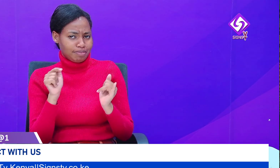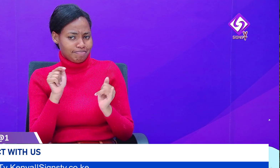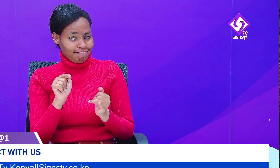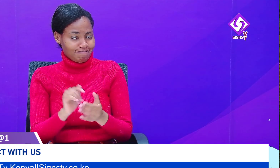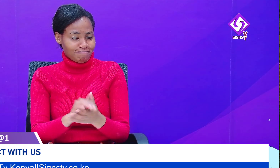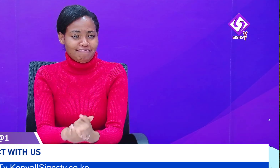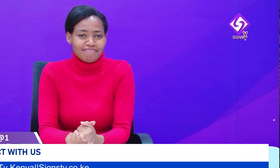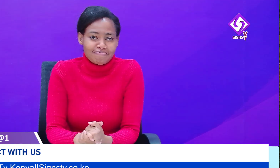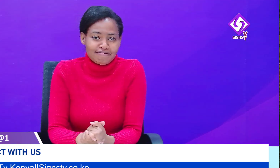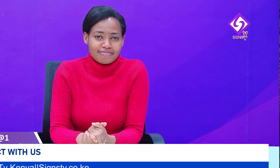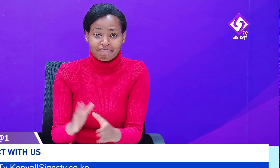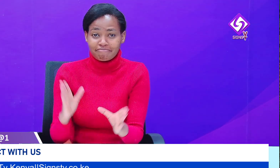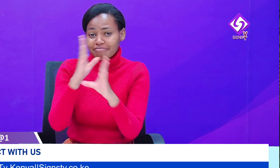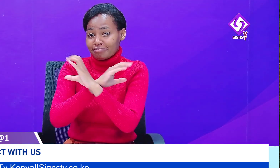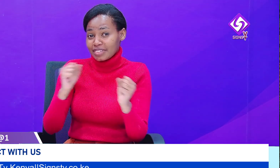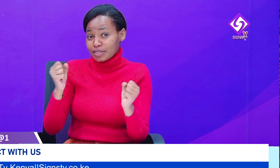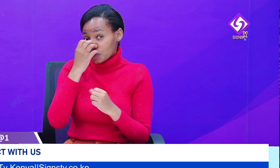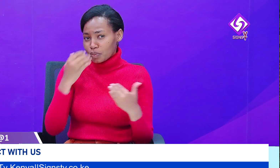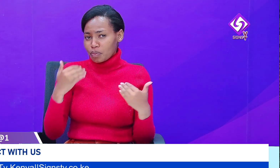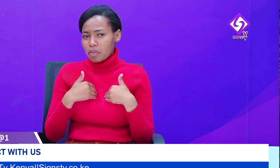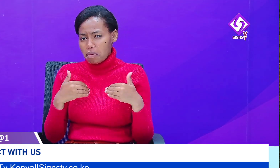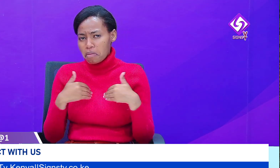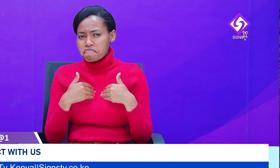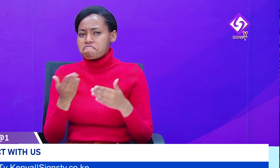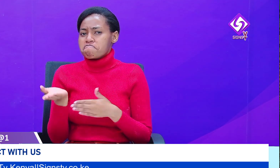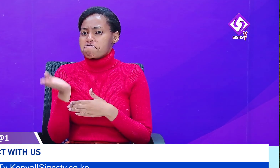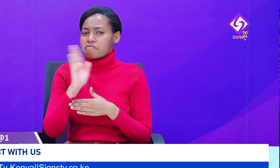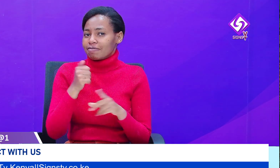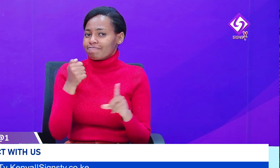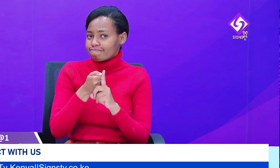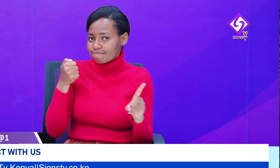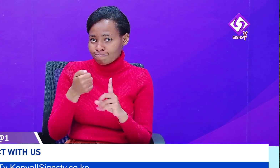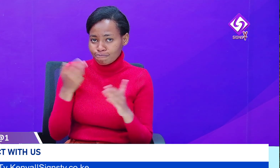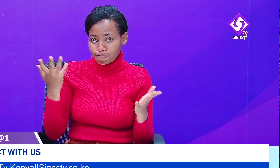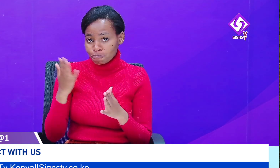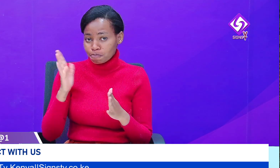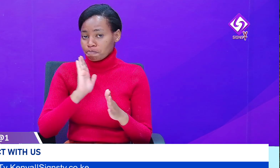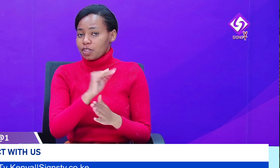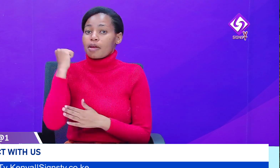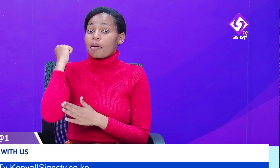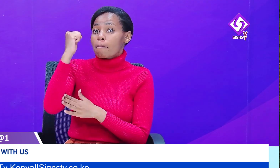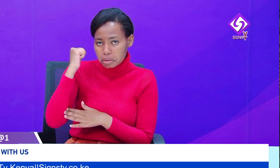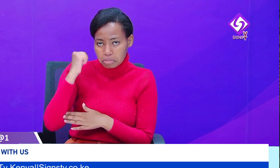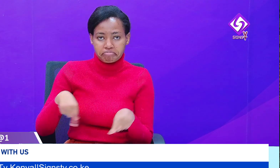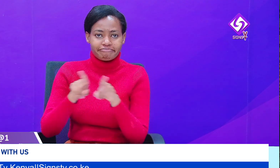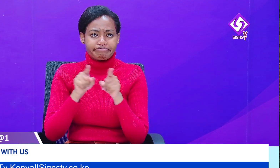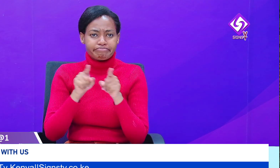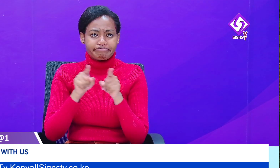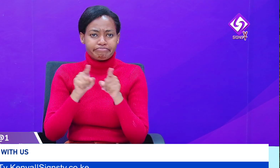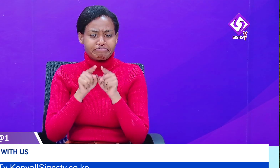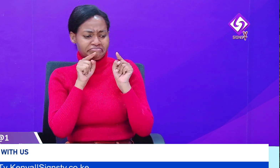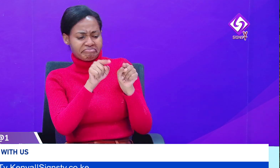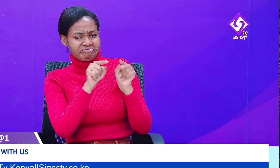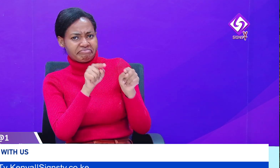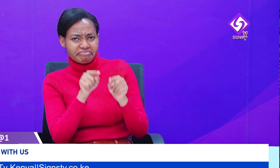voicing, Irene Chebiwot. Let's focus on our news. President William Ruto has hit back at his